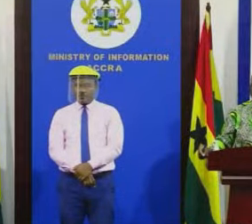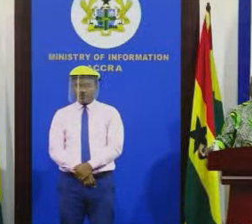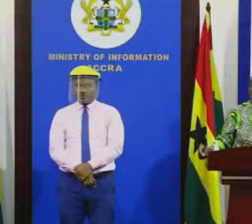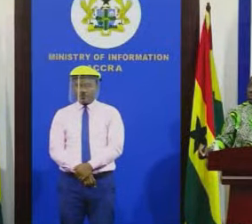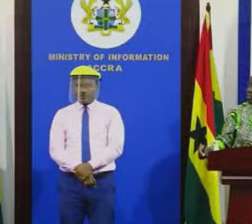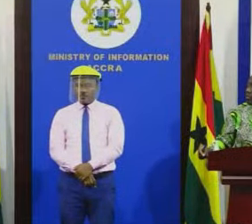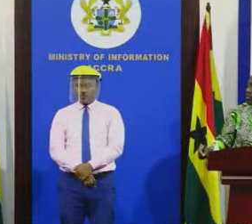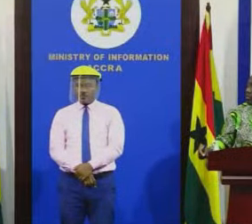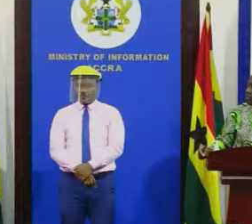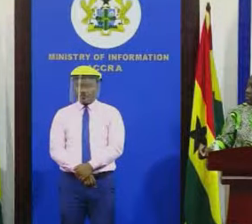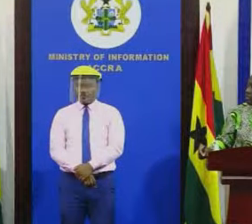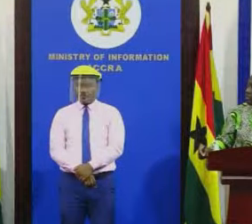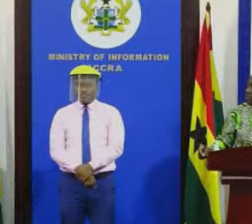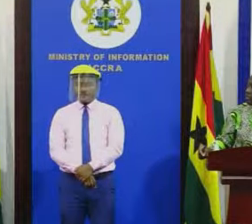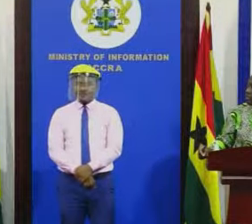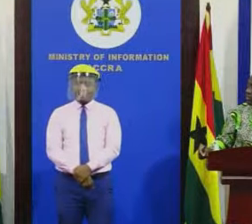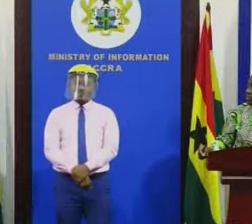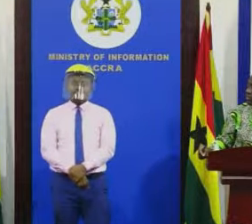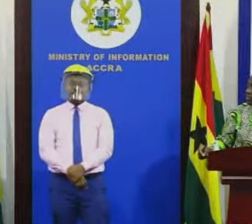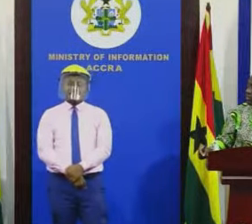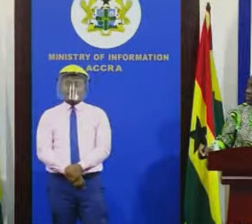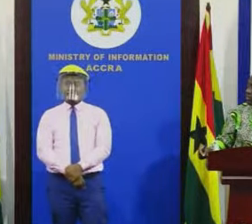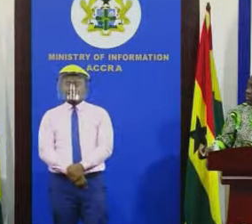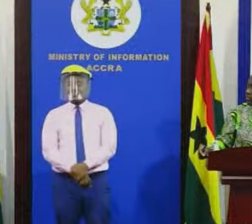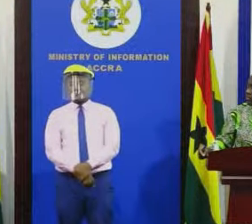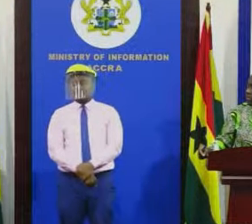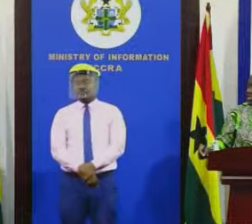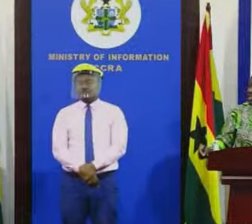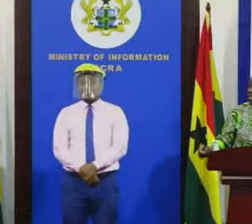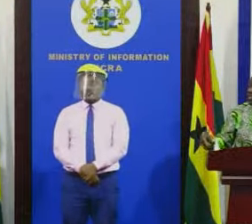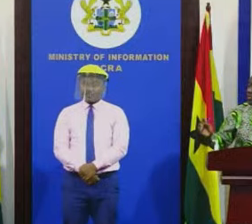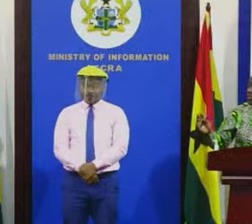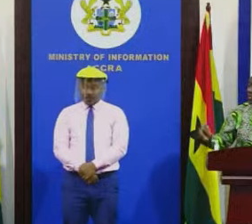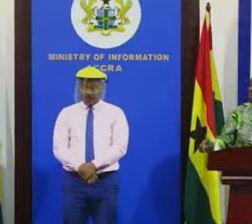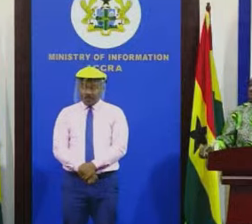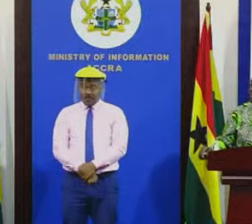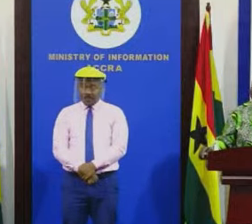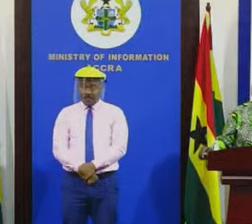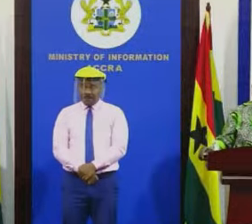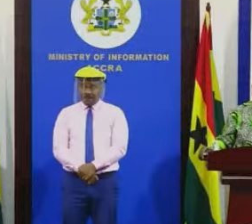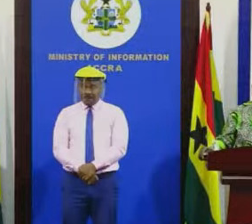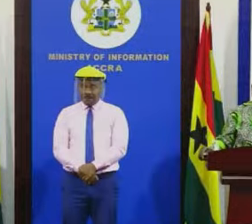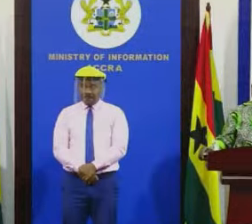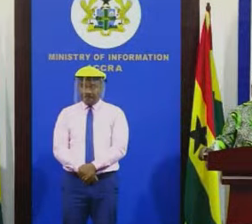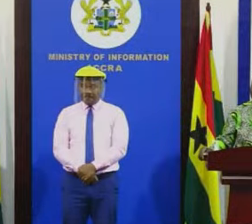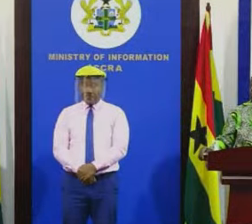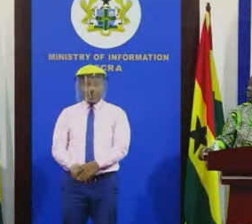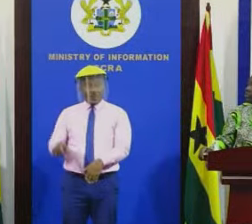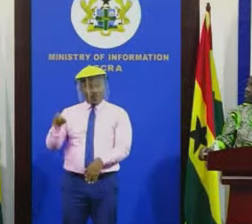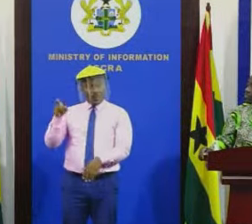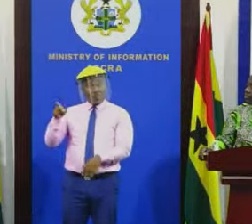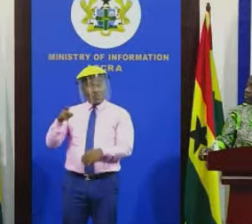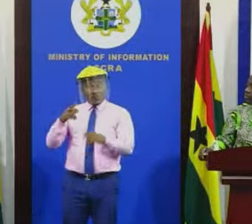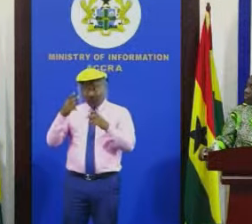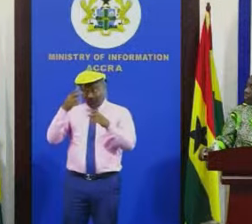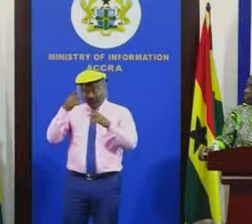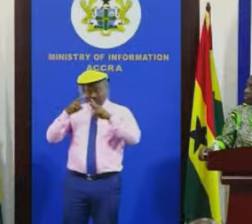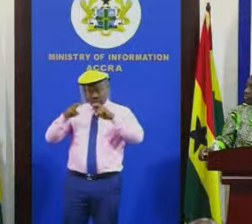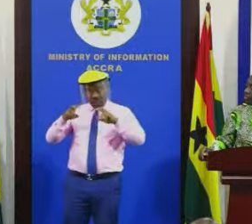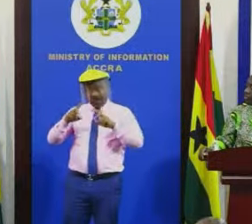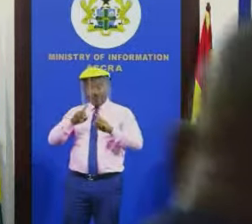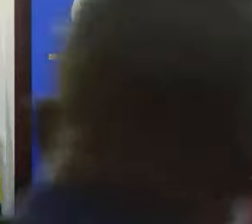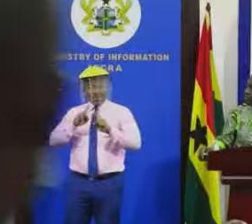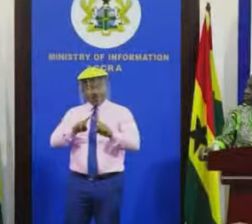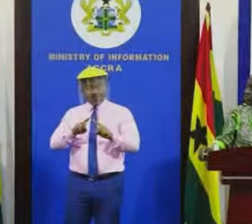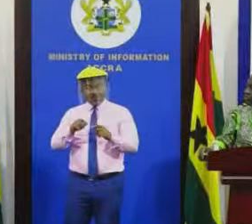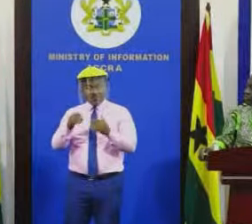Boachi, and then the issue of the inhalation, you did that, so you give those two answers. We have spoken